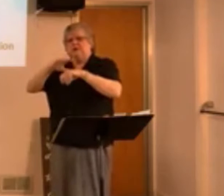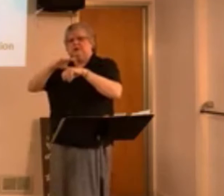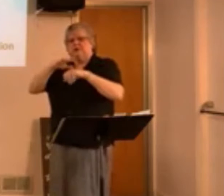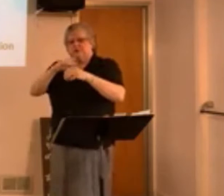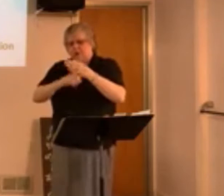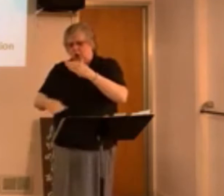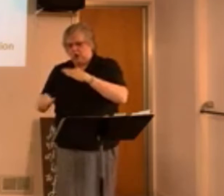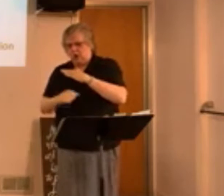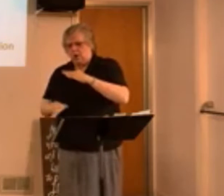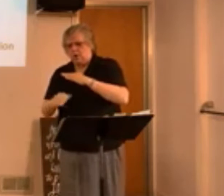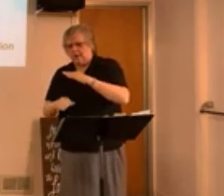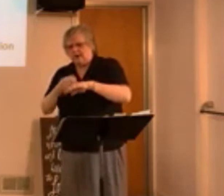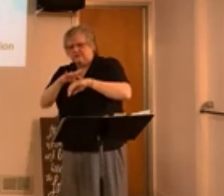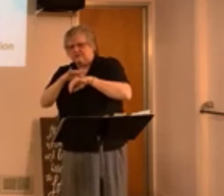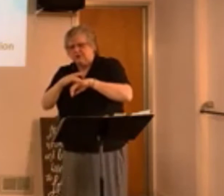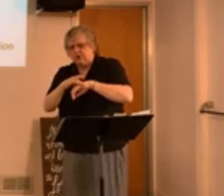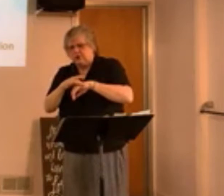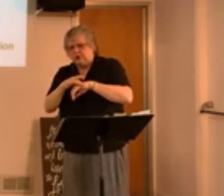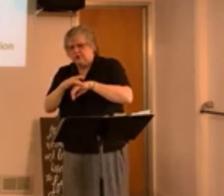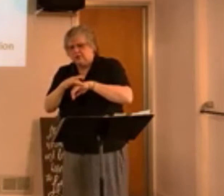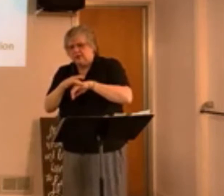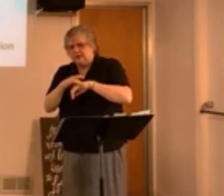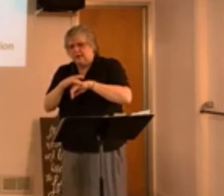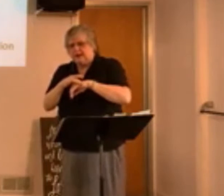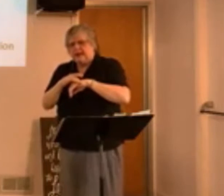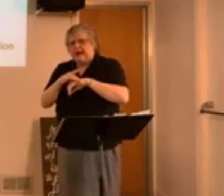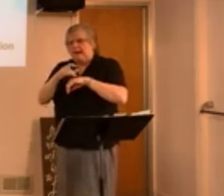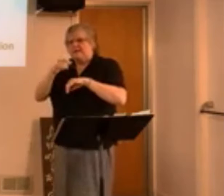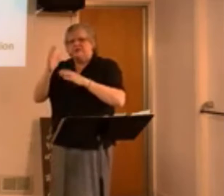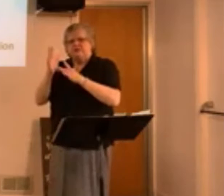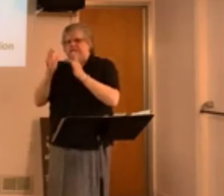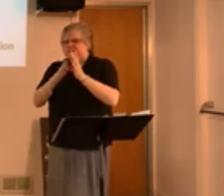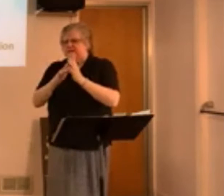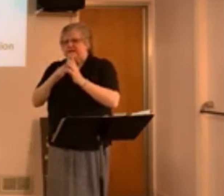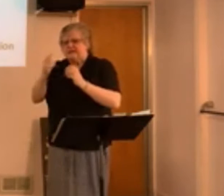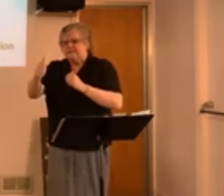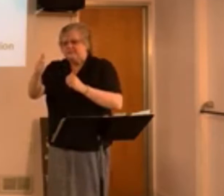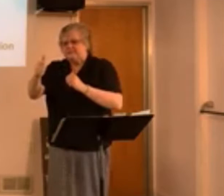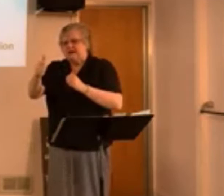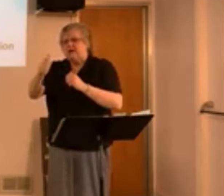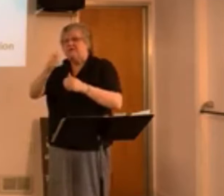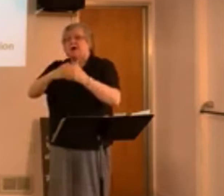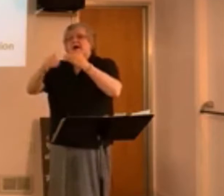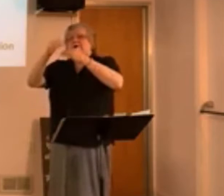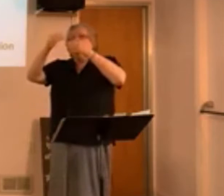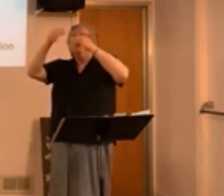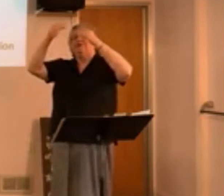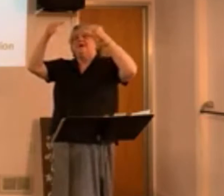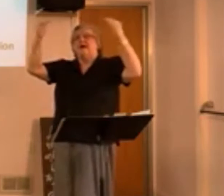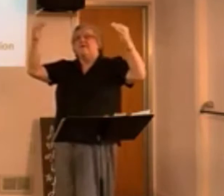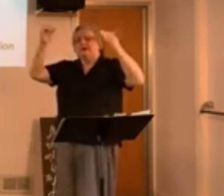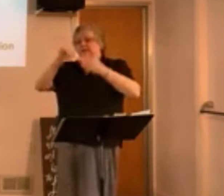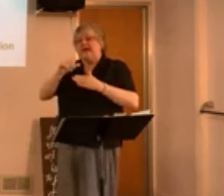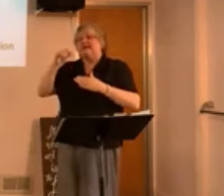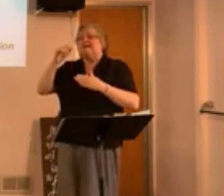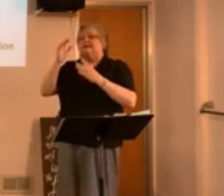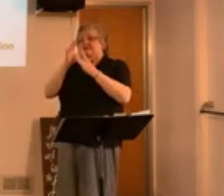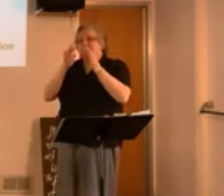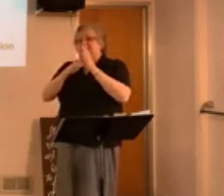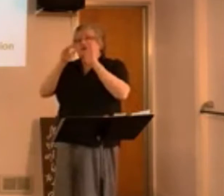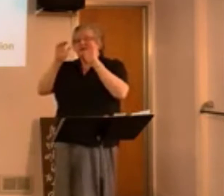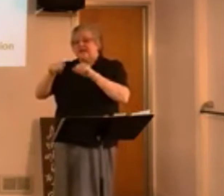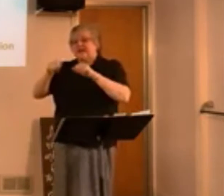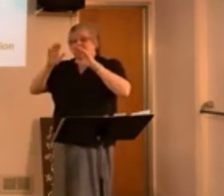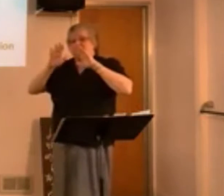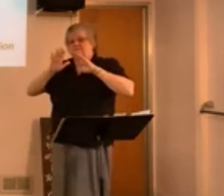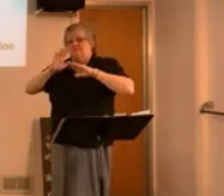one who descended is the same as the one who ascended far above all the heavens, that he might